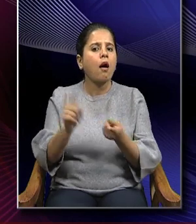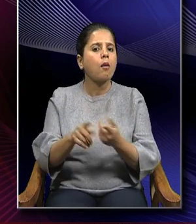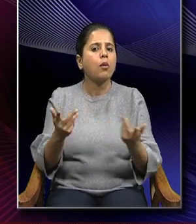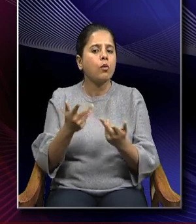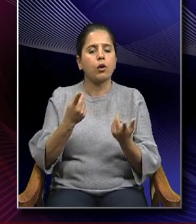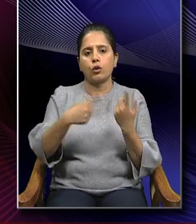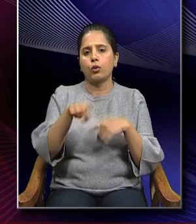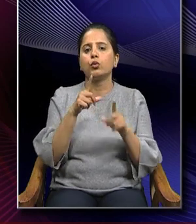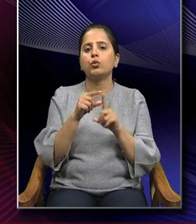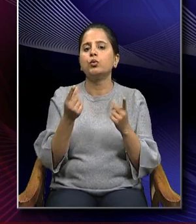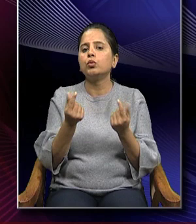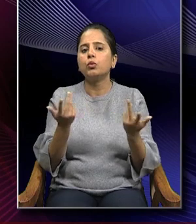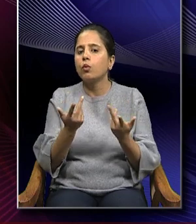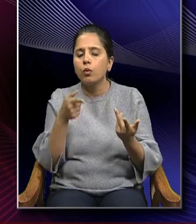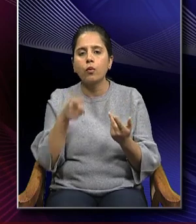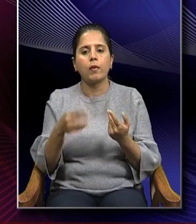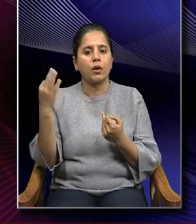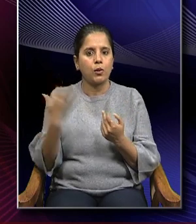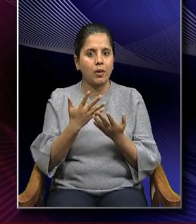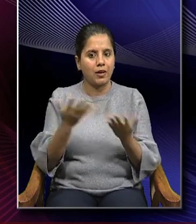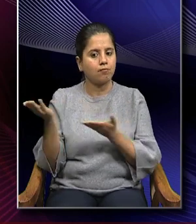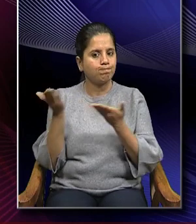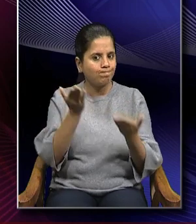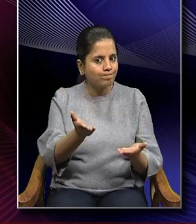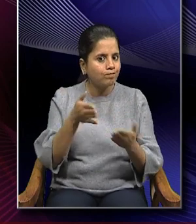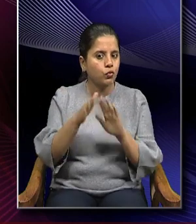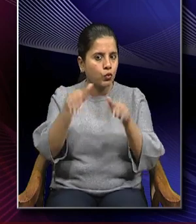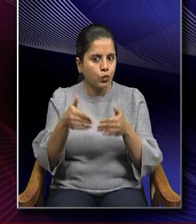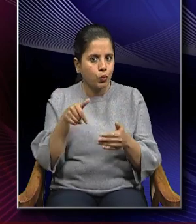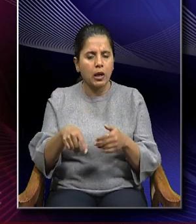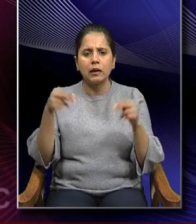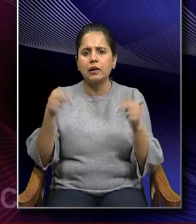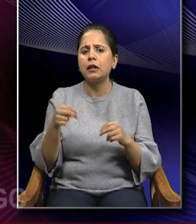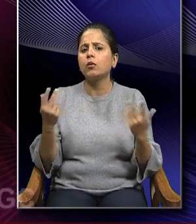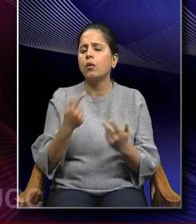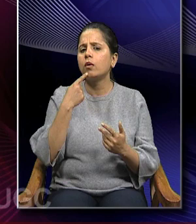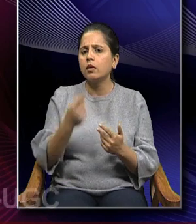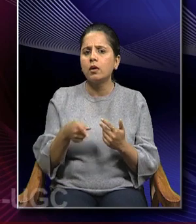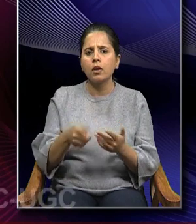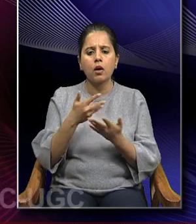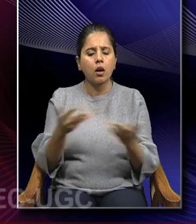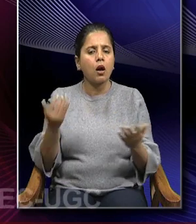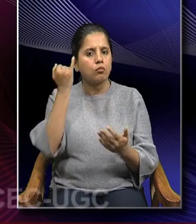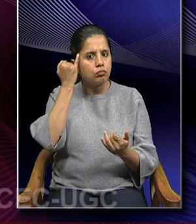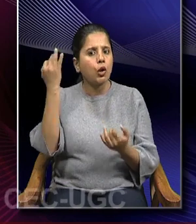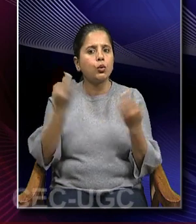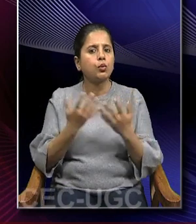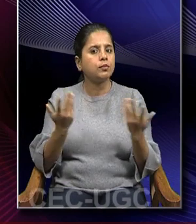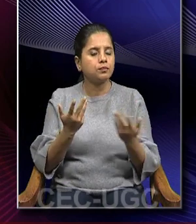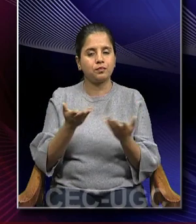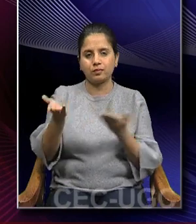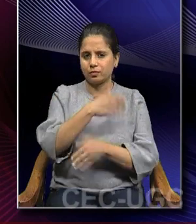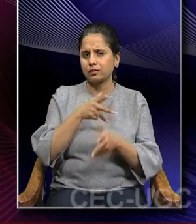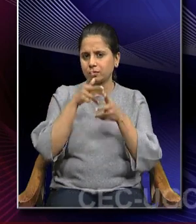we do while introducing a new product, and what is exactly the need of the product innovation. As I told you that we have